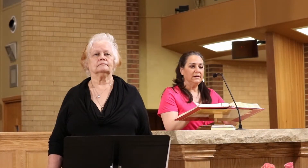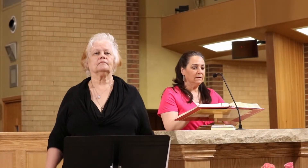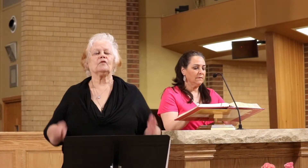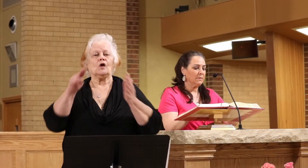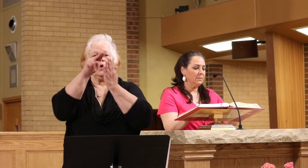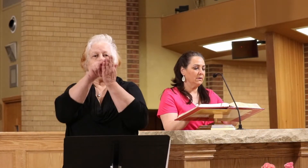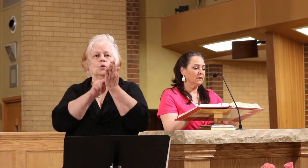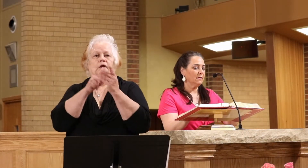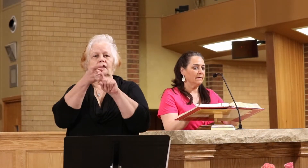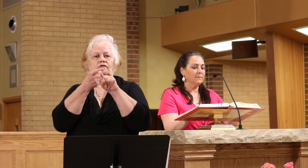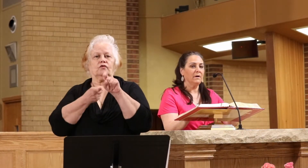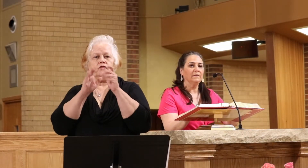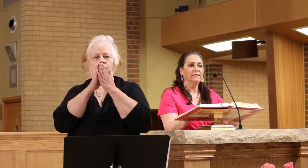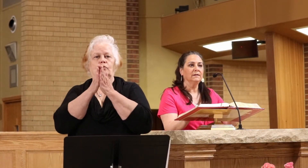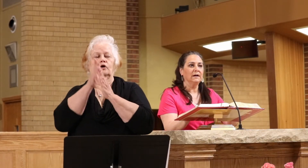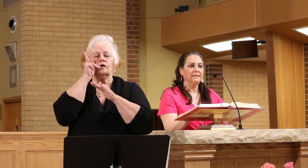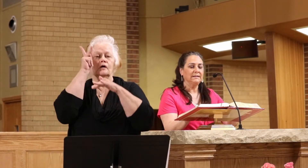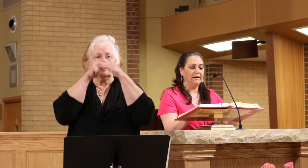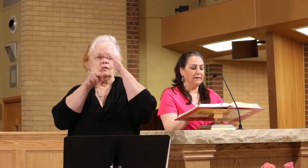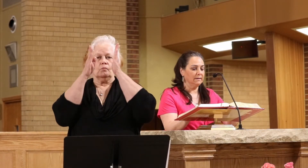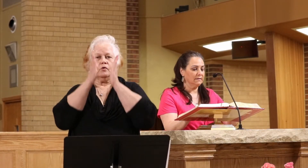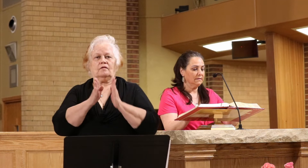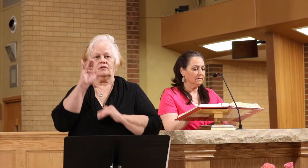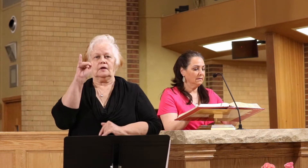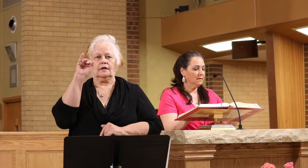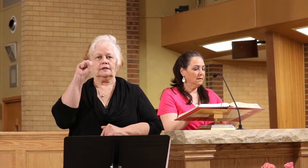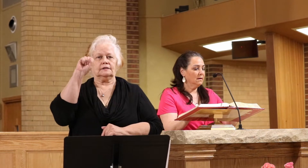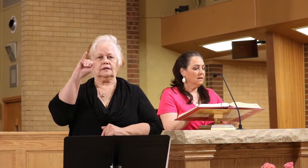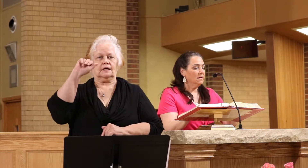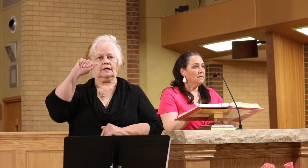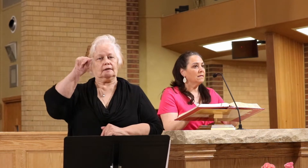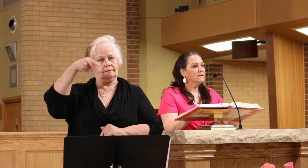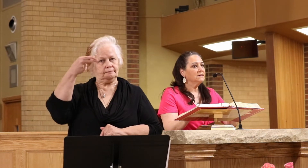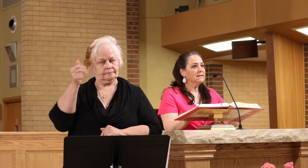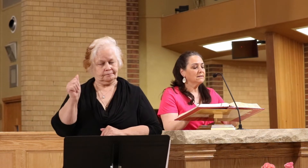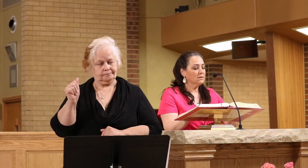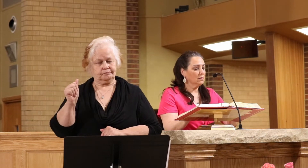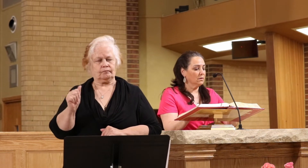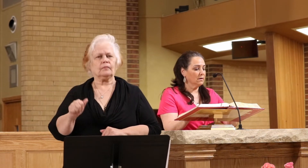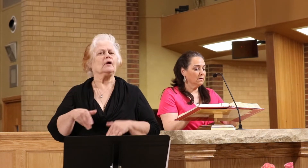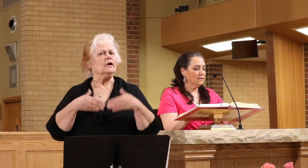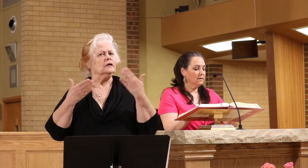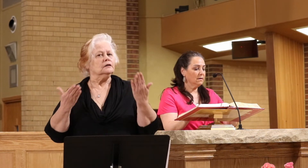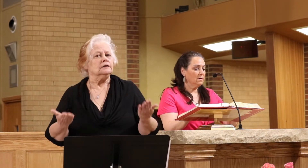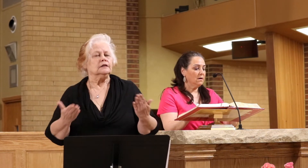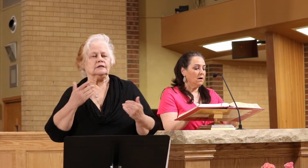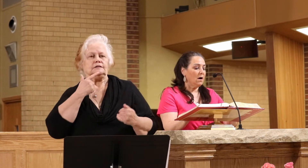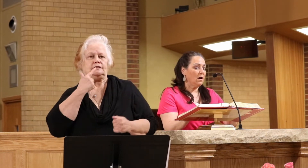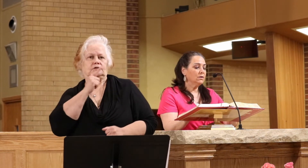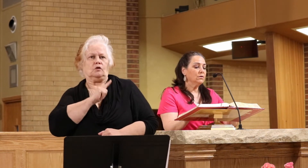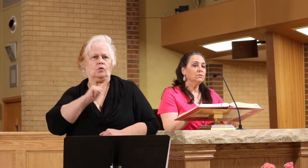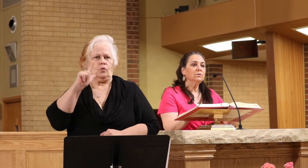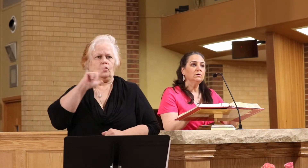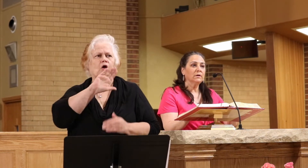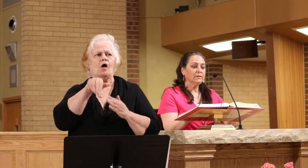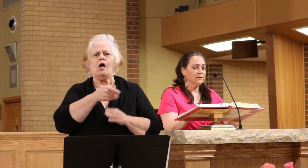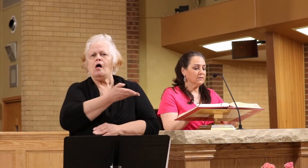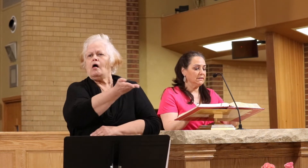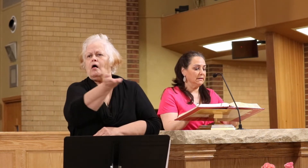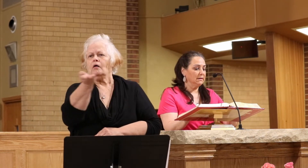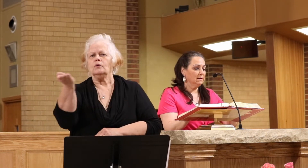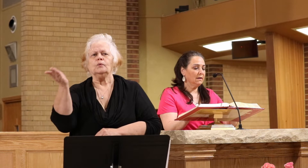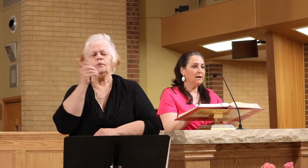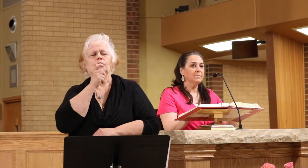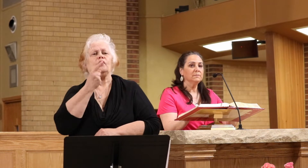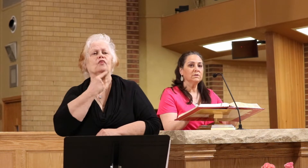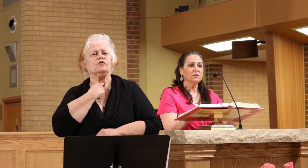A reading from the book of the prophet Isaiah. Thus says the Lord, all you who are